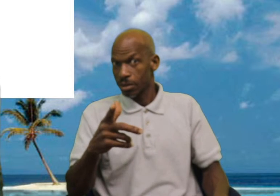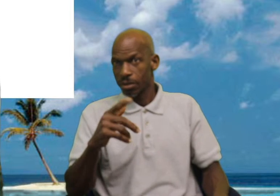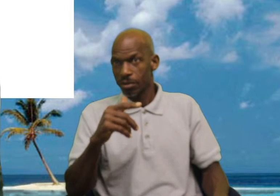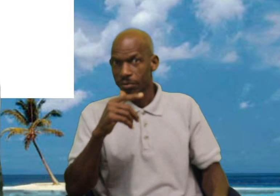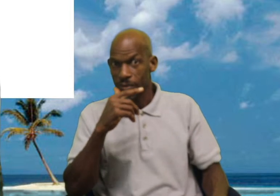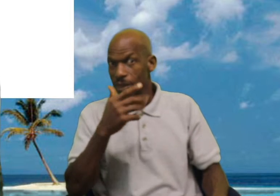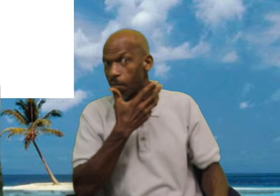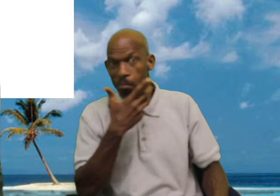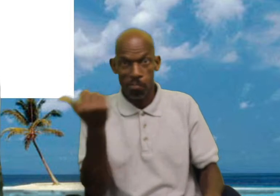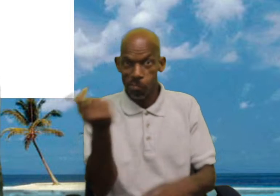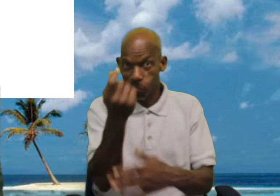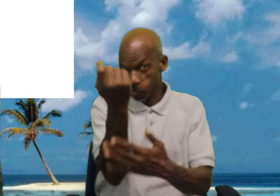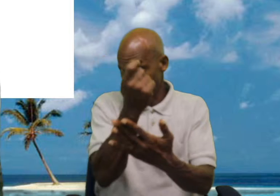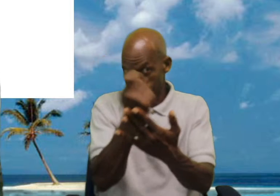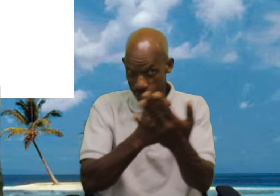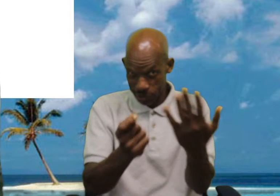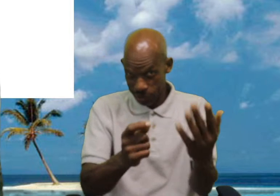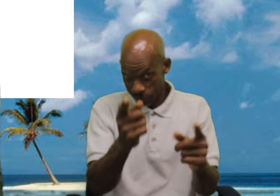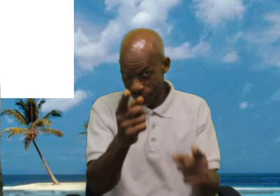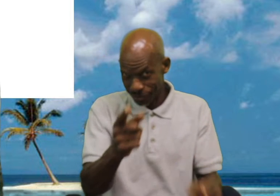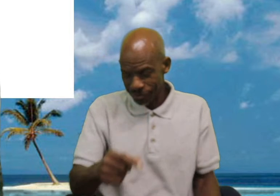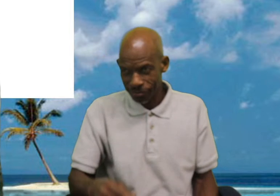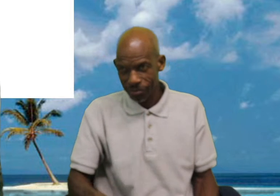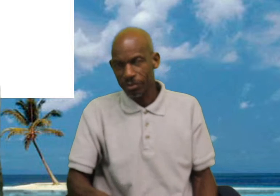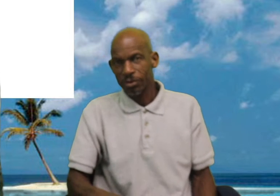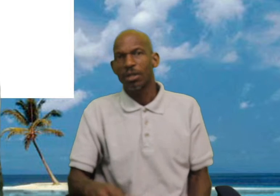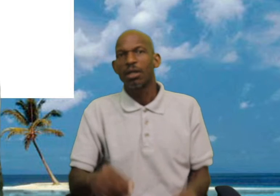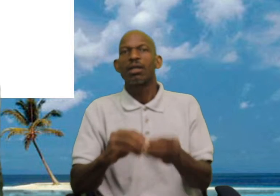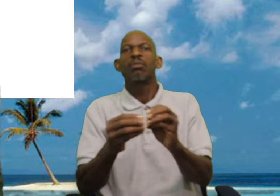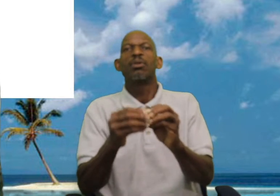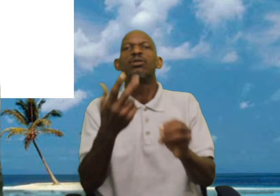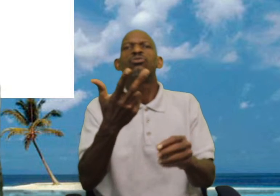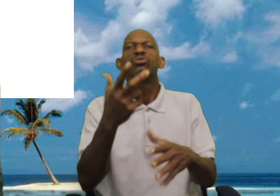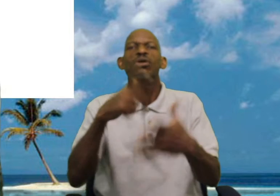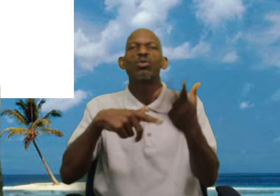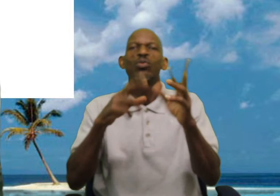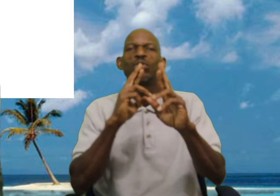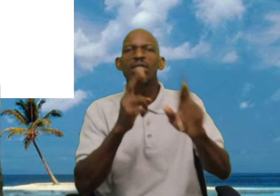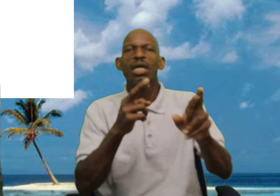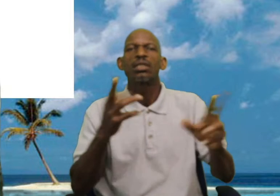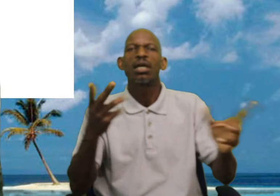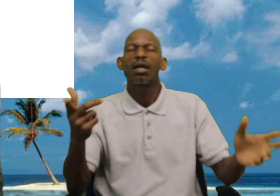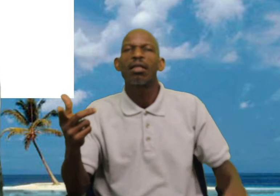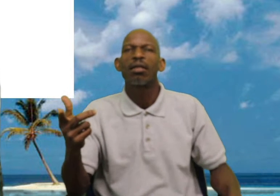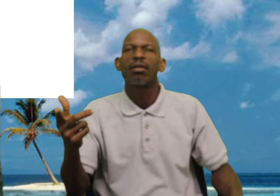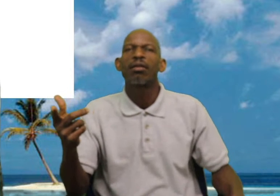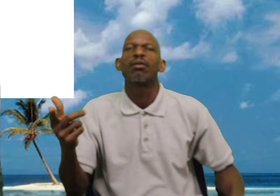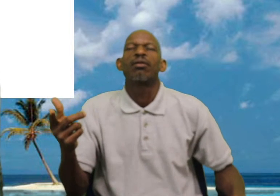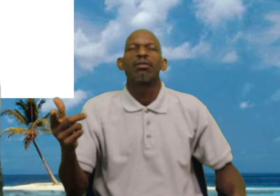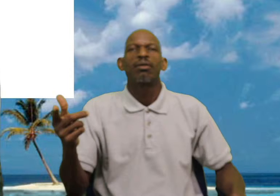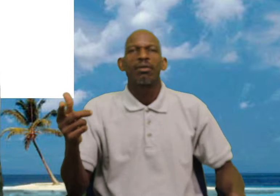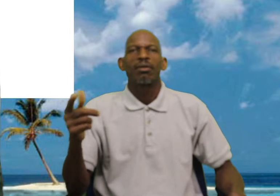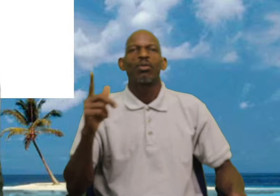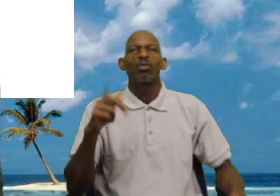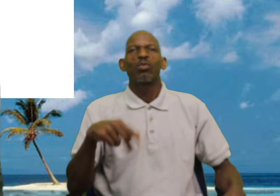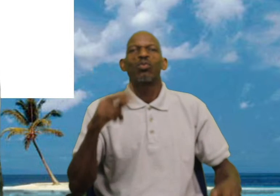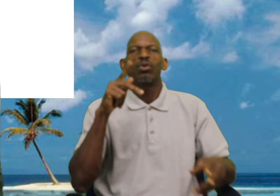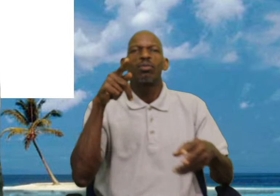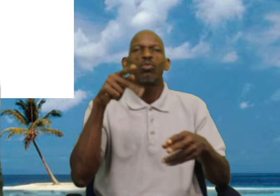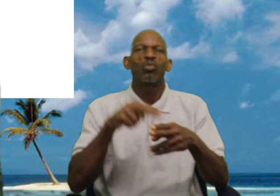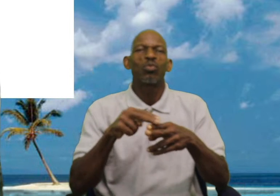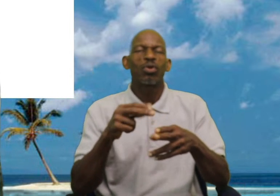so who can give me the answer for number 3? What is a pronoun for tree? What pronoun would I use for tree?